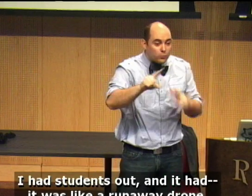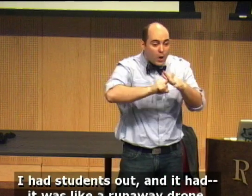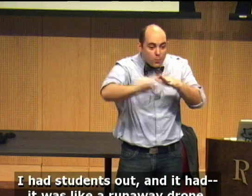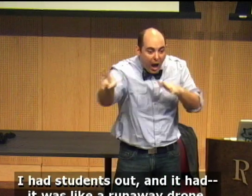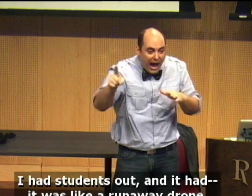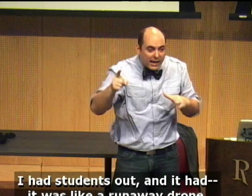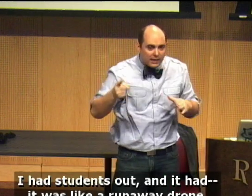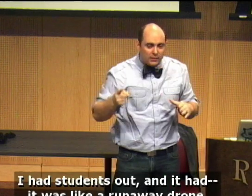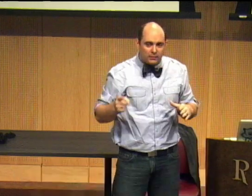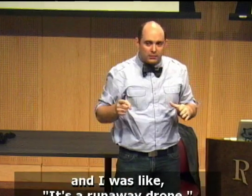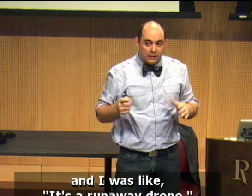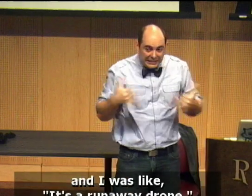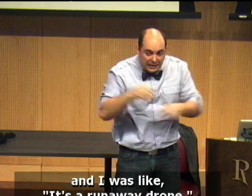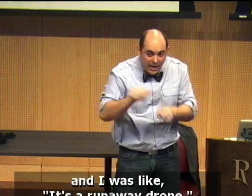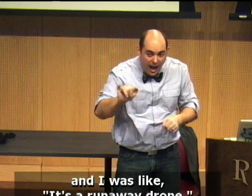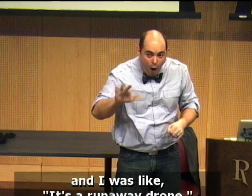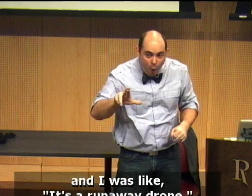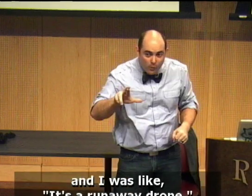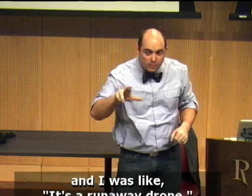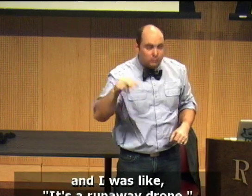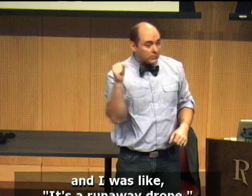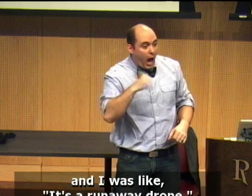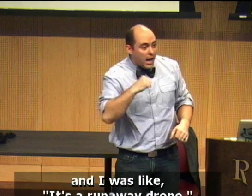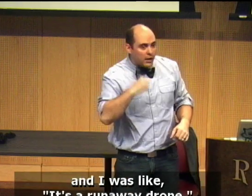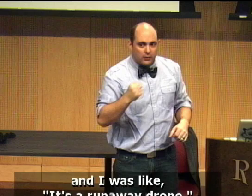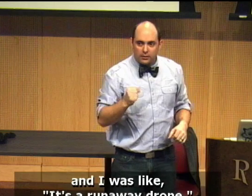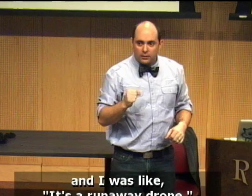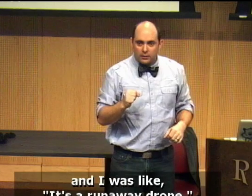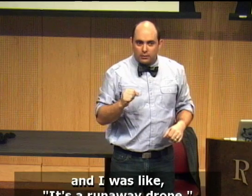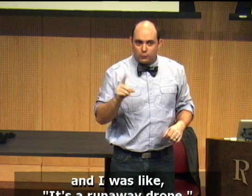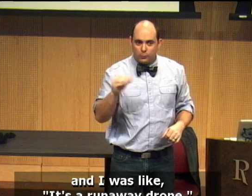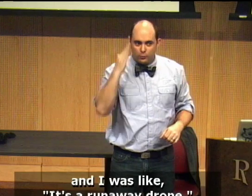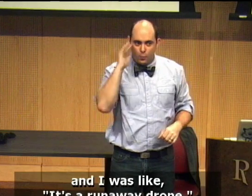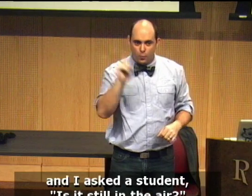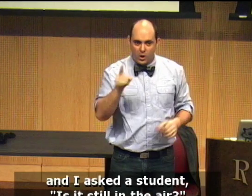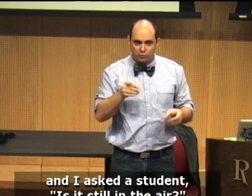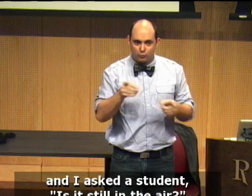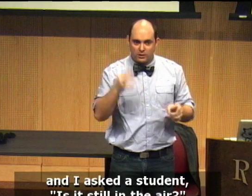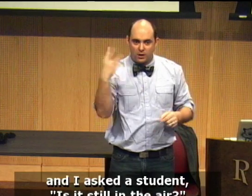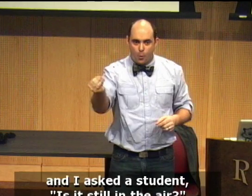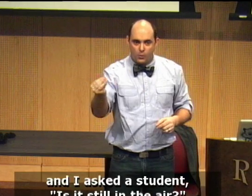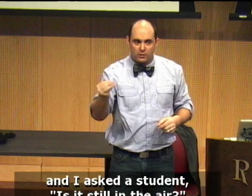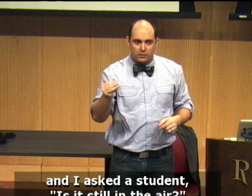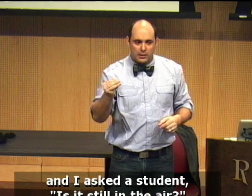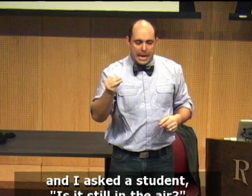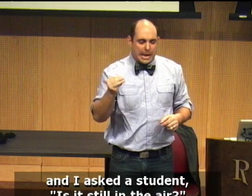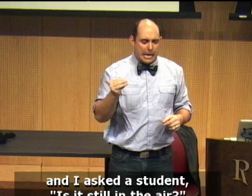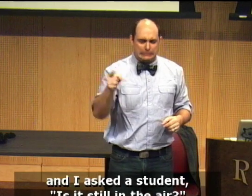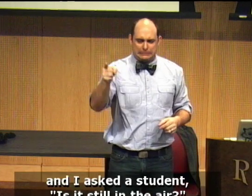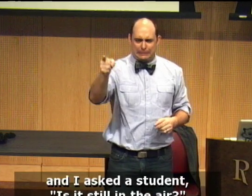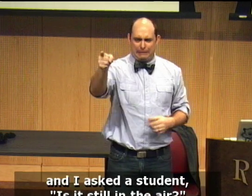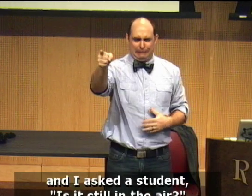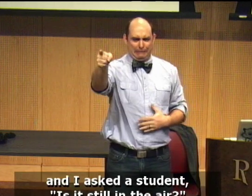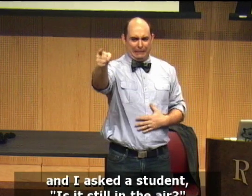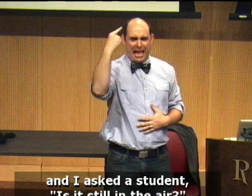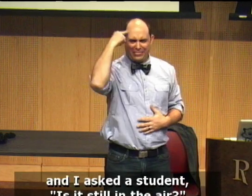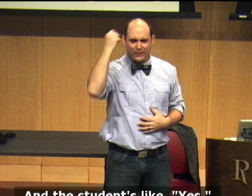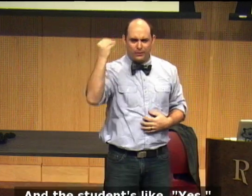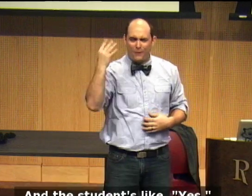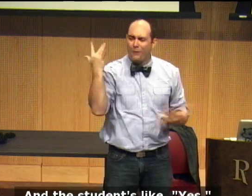runaway drone. And I was like, it's a runaway drone. And I asked the student, is it still in the air? And the